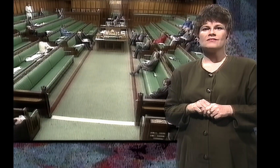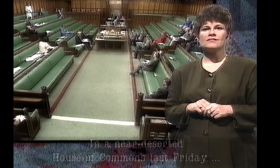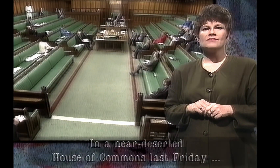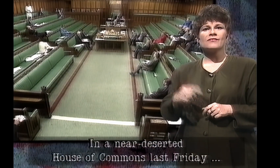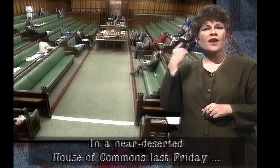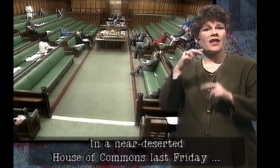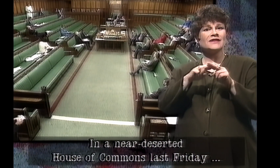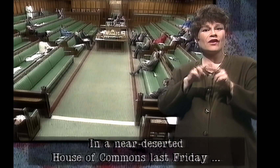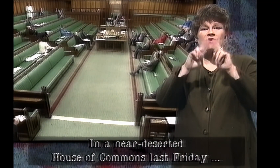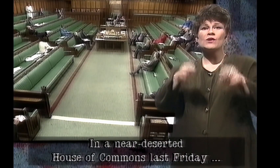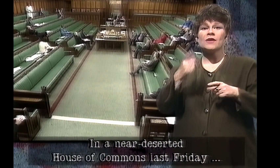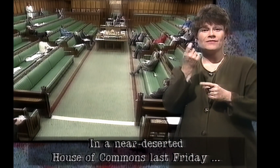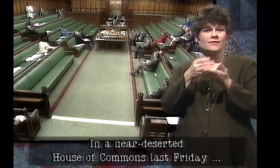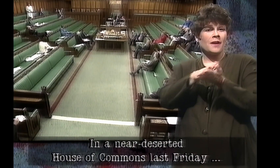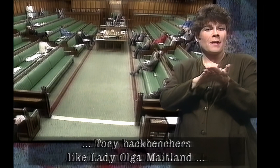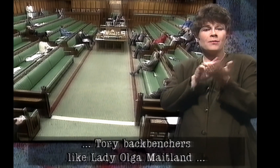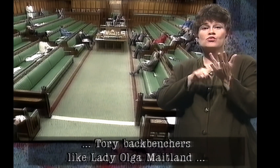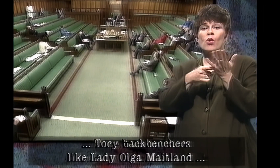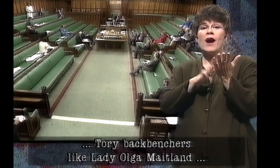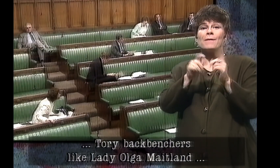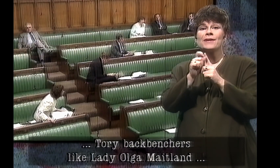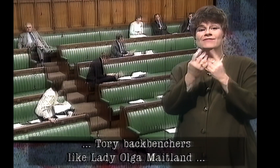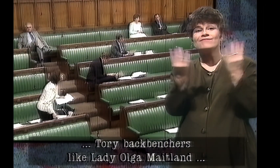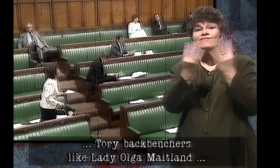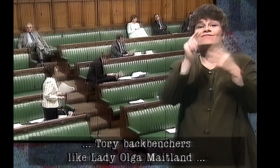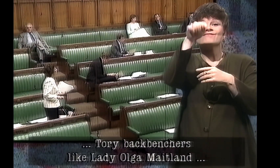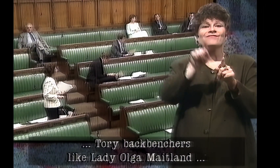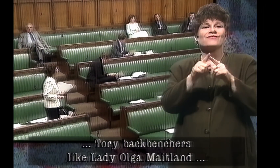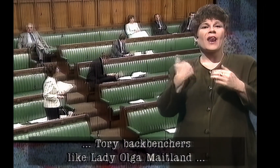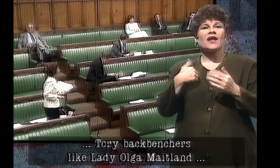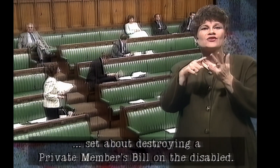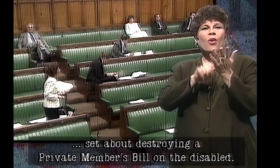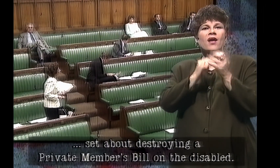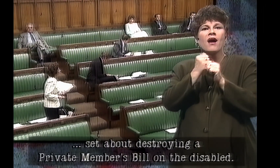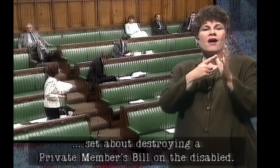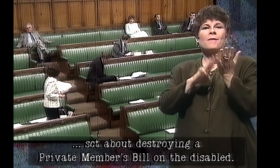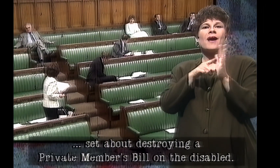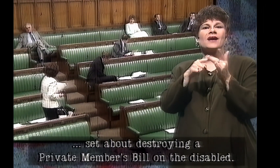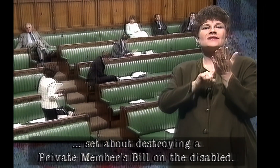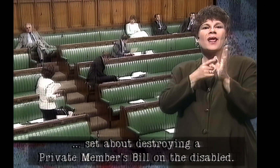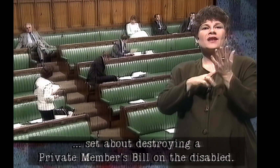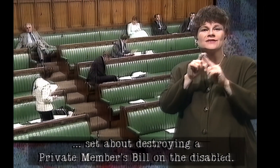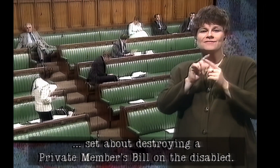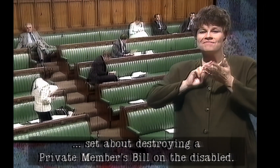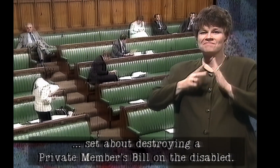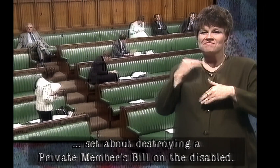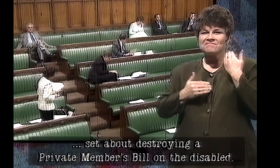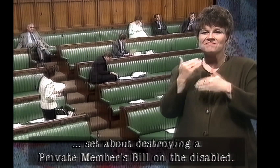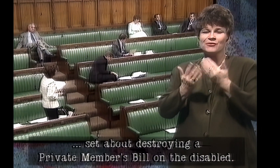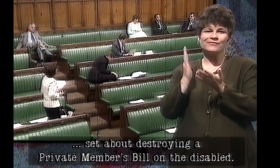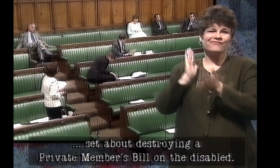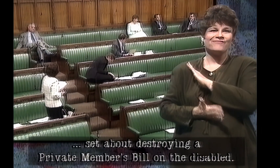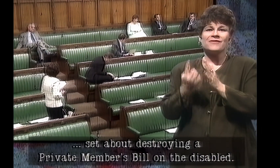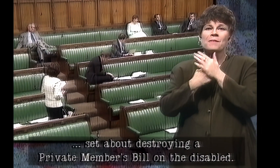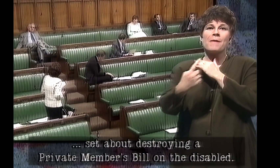In a near-deserted House of Commons last Friday, Tory backbenchers like Lady Olga Maitland systematically set about destroying a private member's